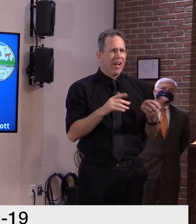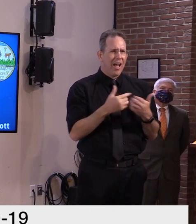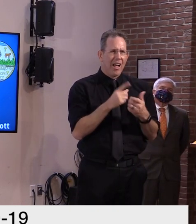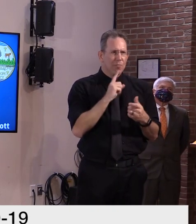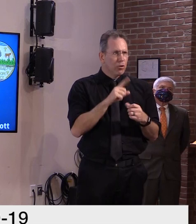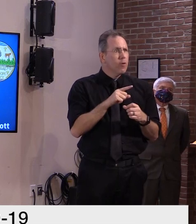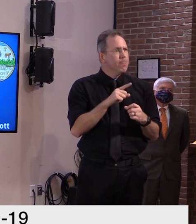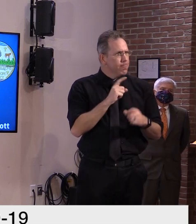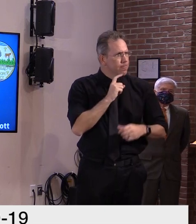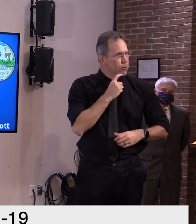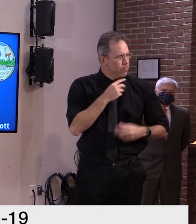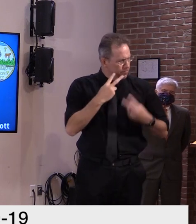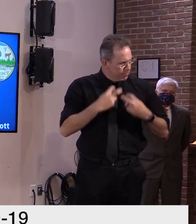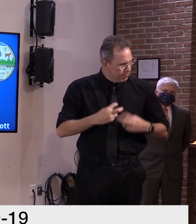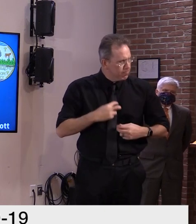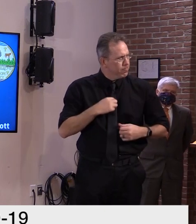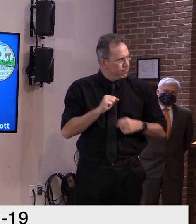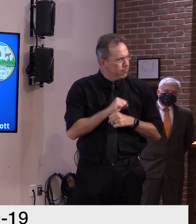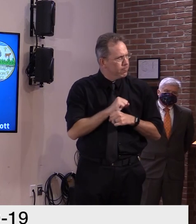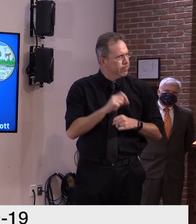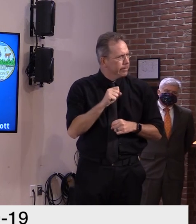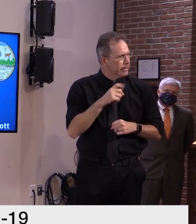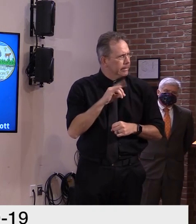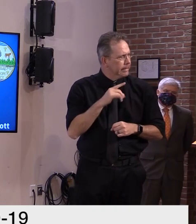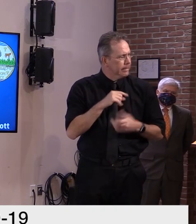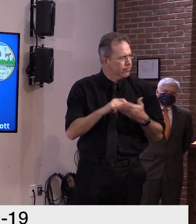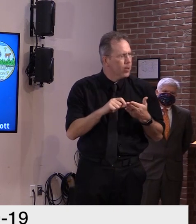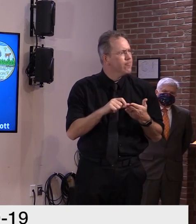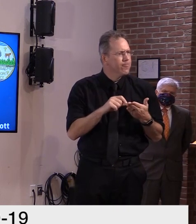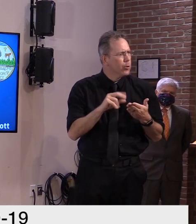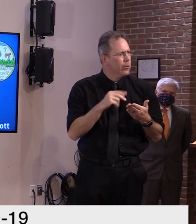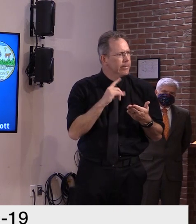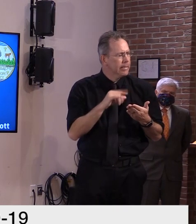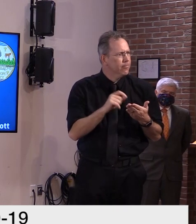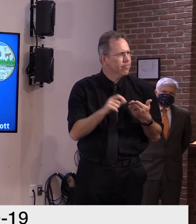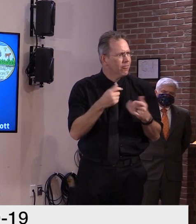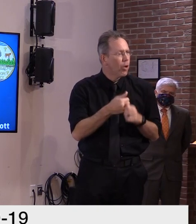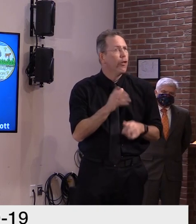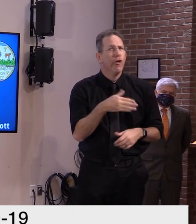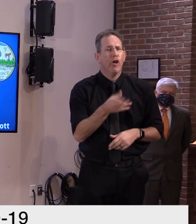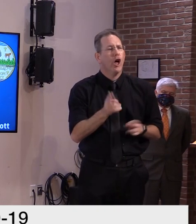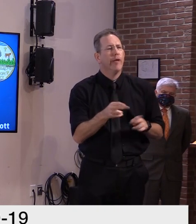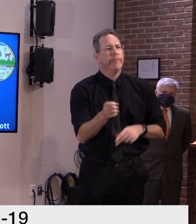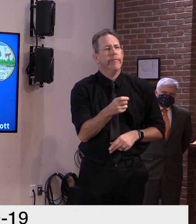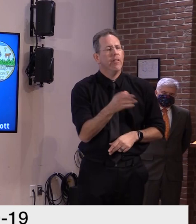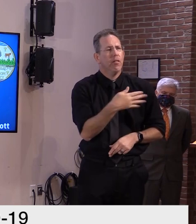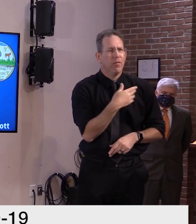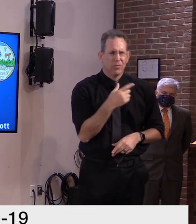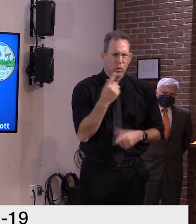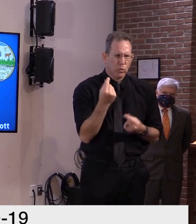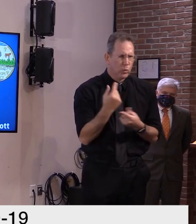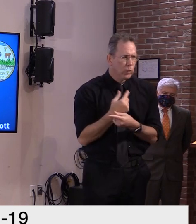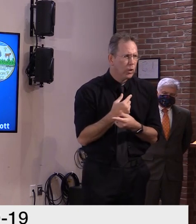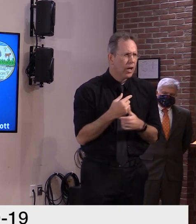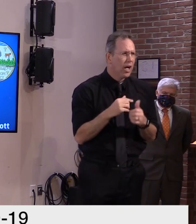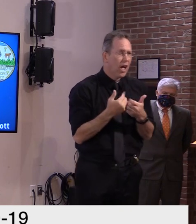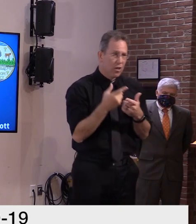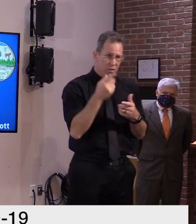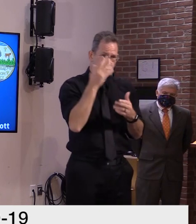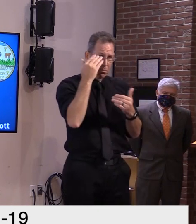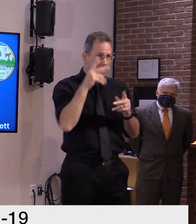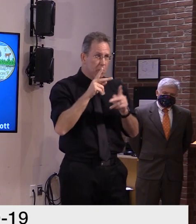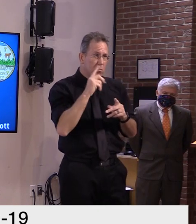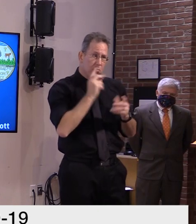follow through and do that. Yeah, we do anticipate people will actually say the truth and attest to the truth. This isn't